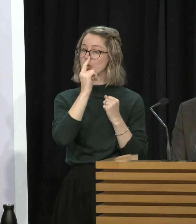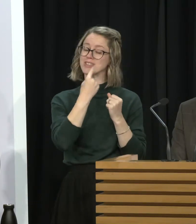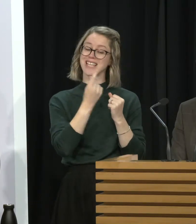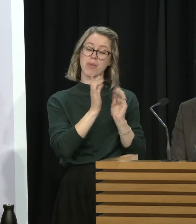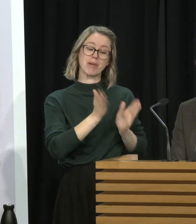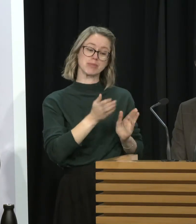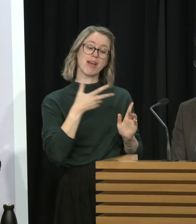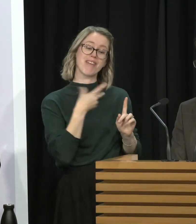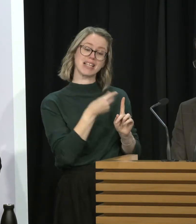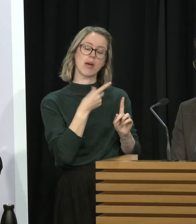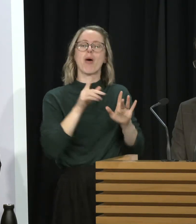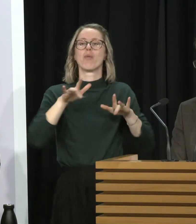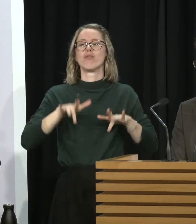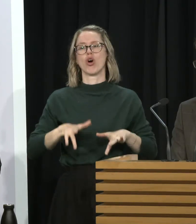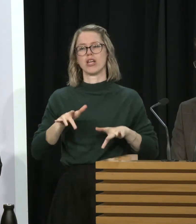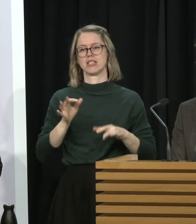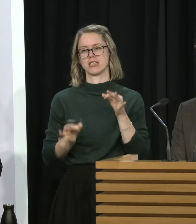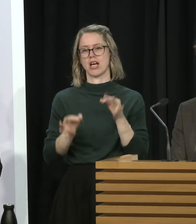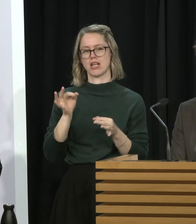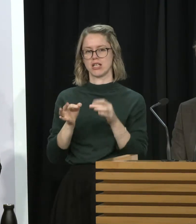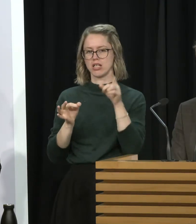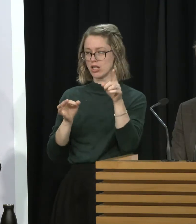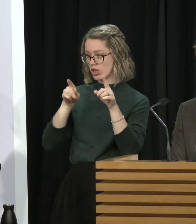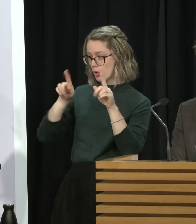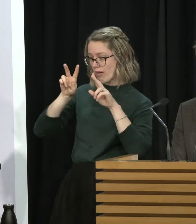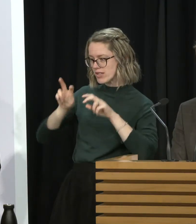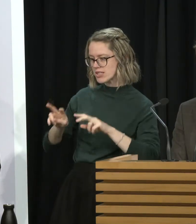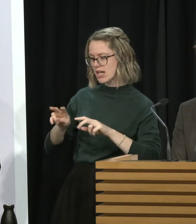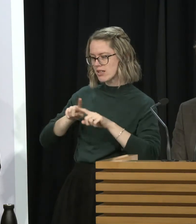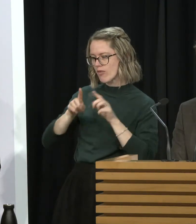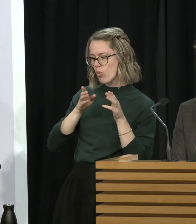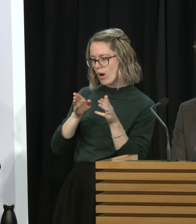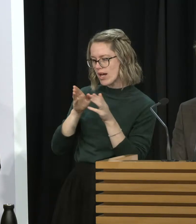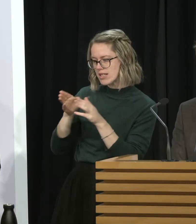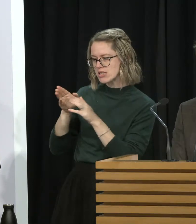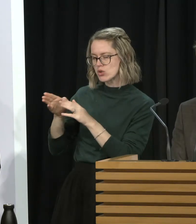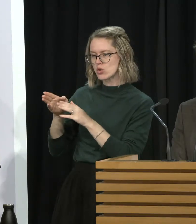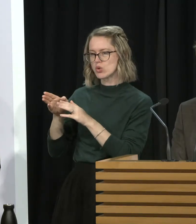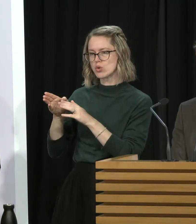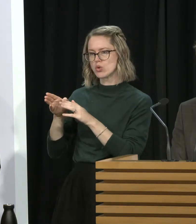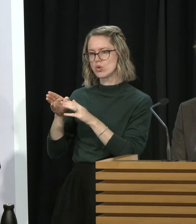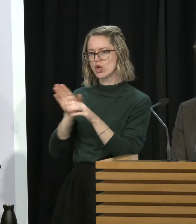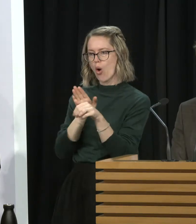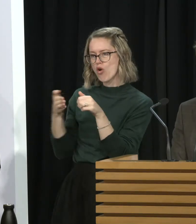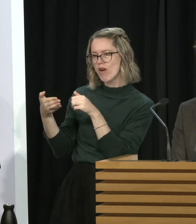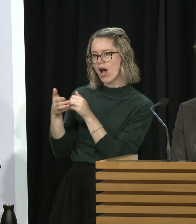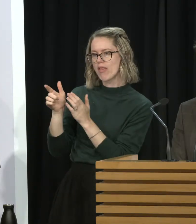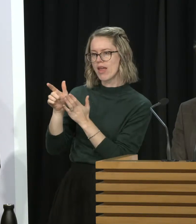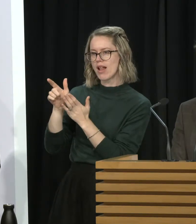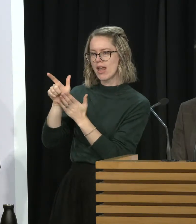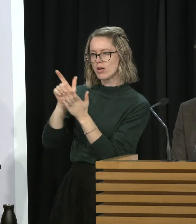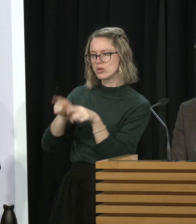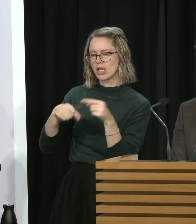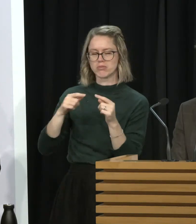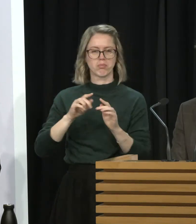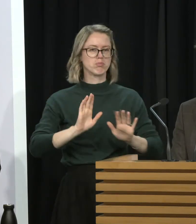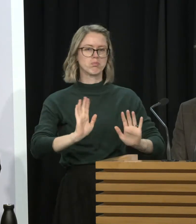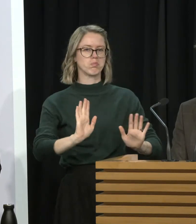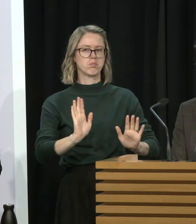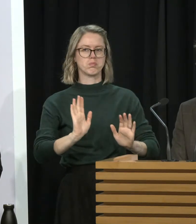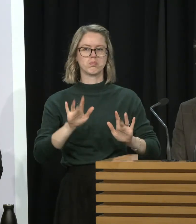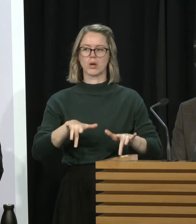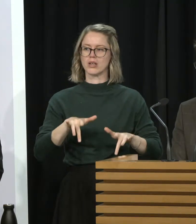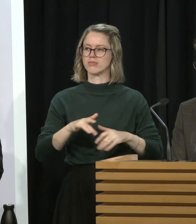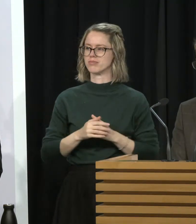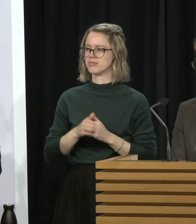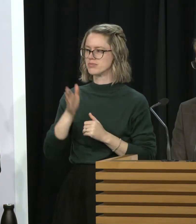a requirement. But we haven't made a decision on that yet. Are you investigating ways to circumvent that legal hurdle? Or? Haven't at this point. So that